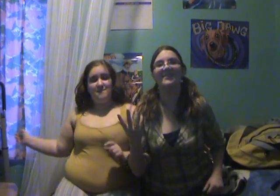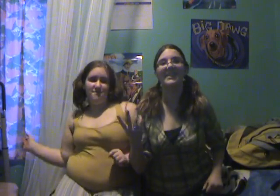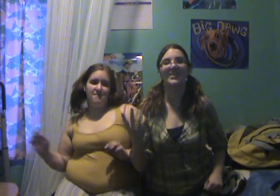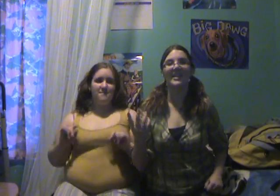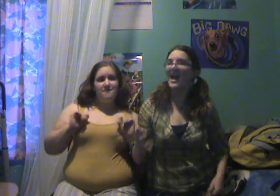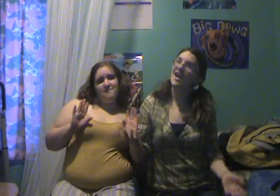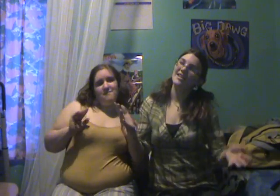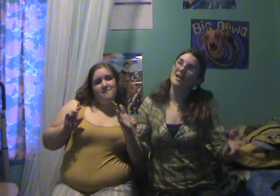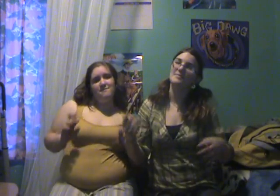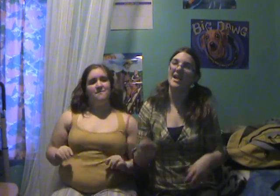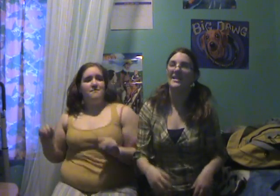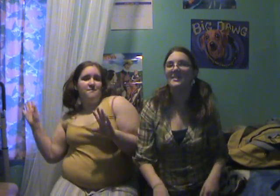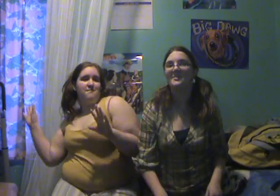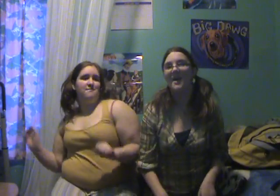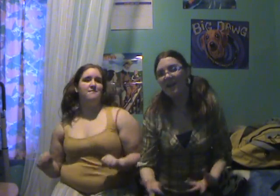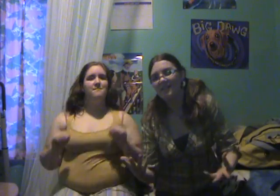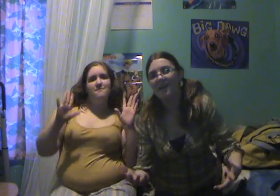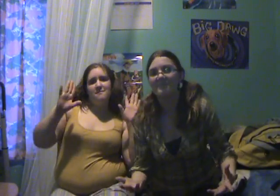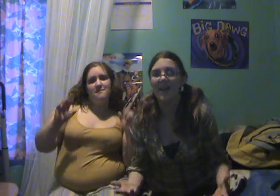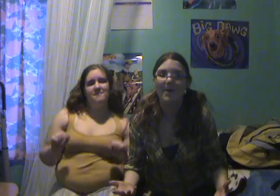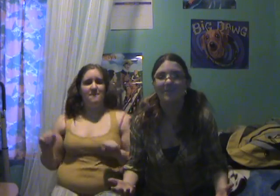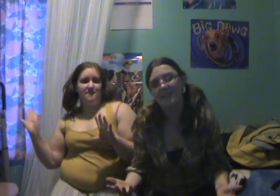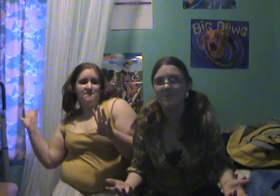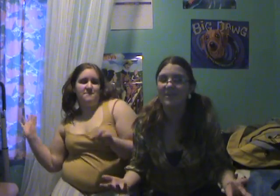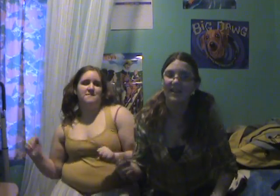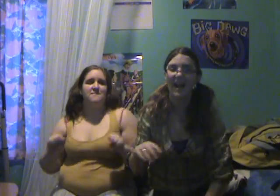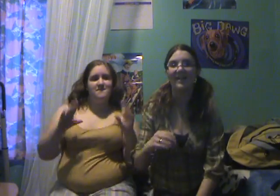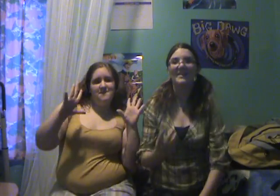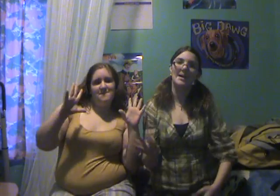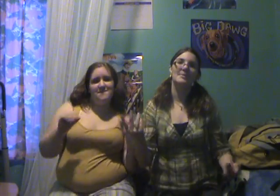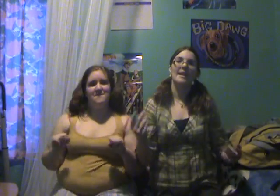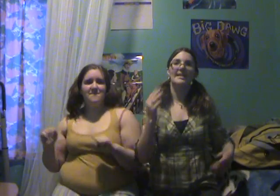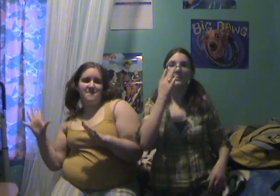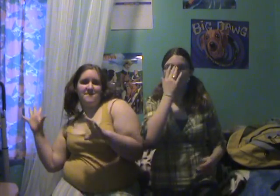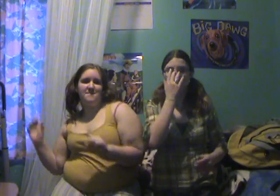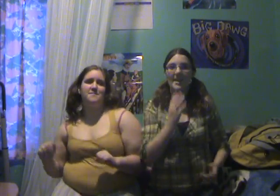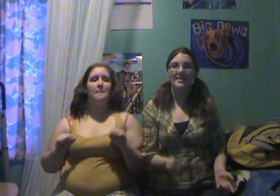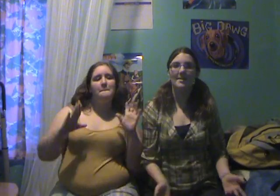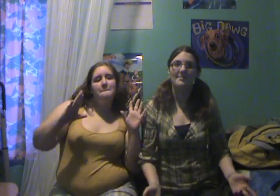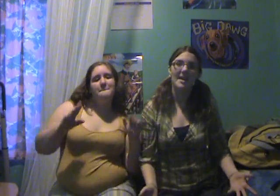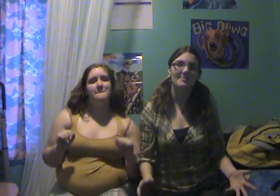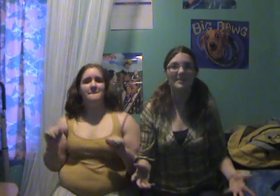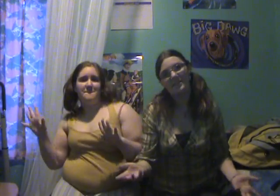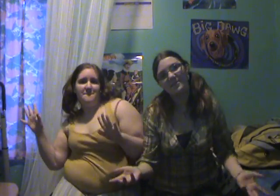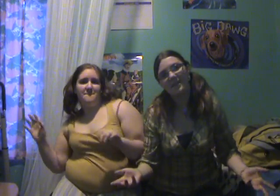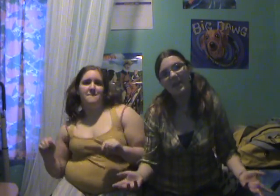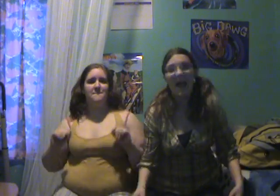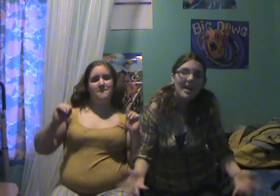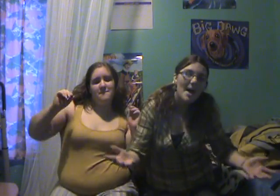Is that the you Do